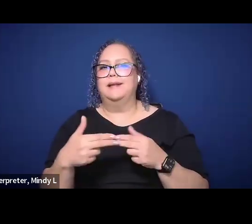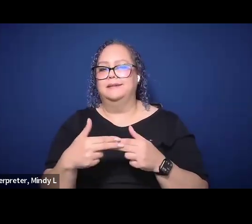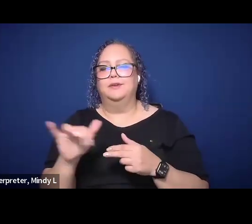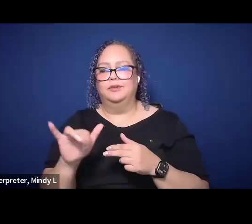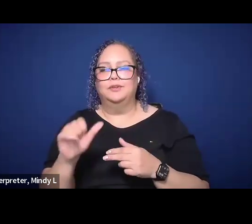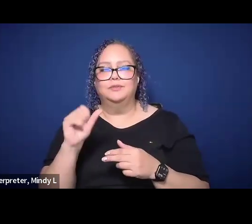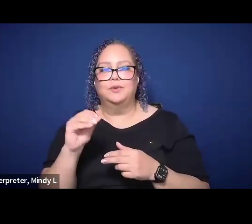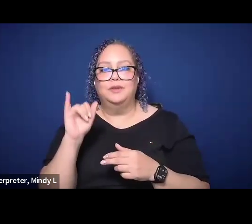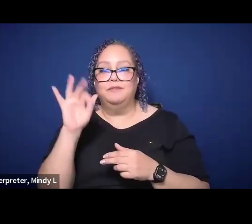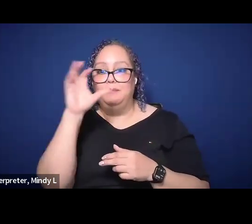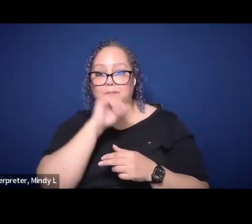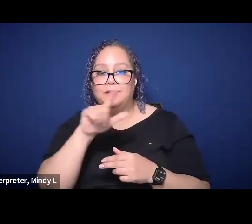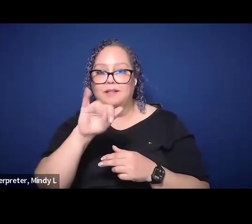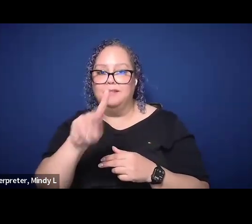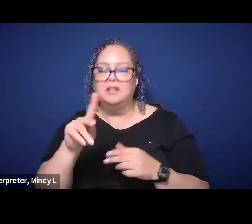yet, don't worry.